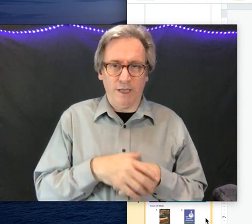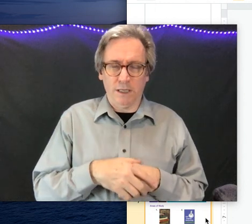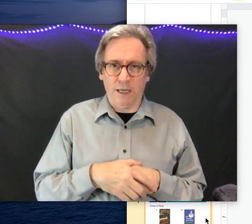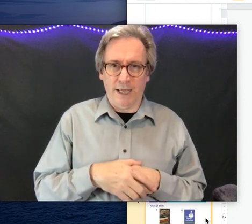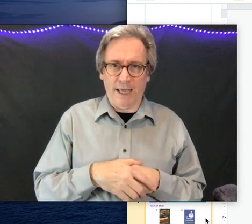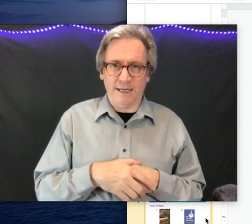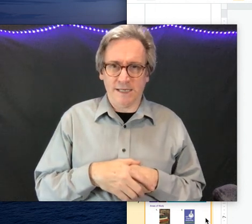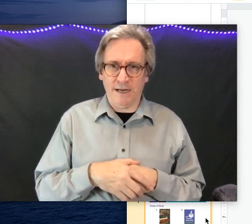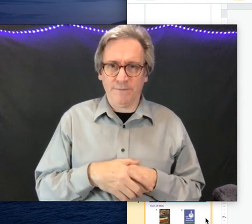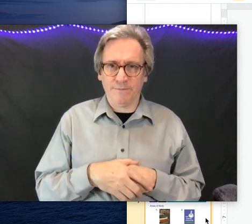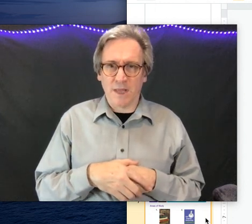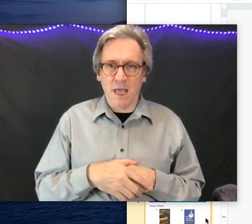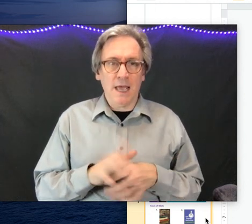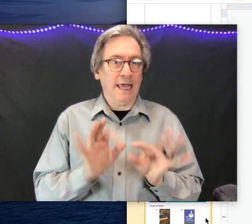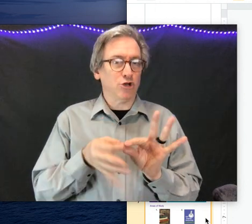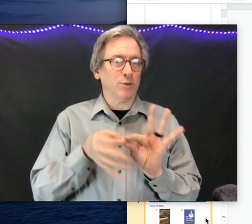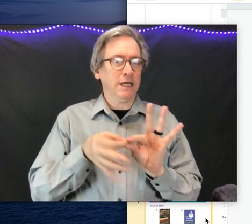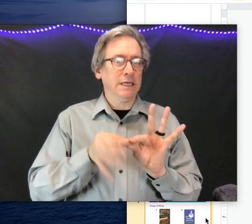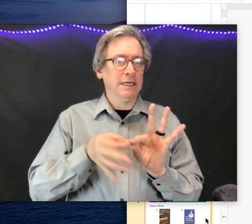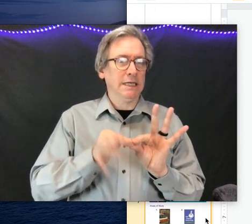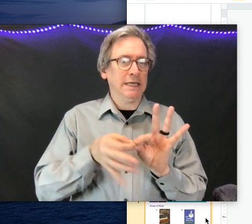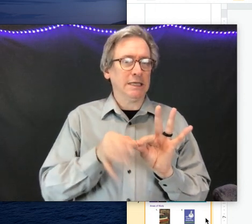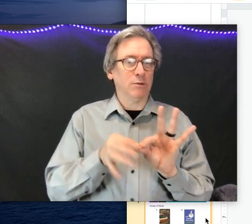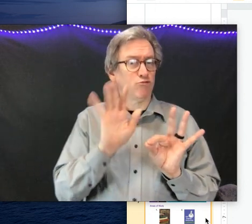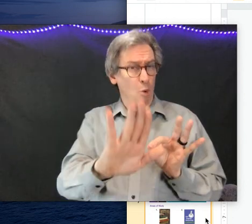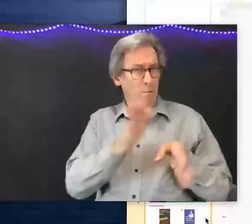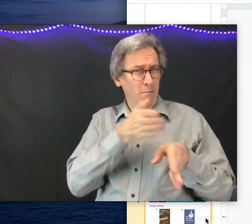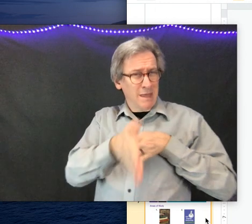will be a handy sign. Interpreting.